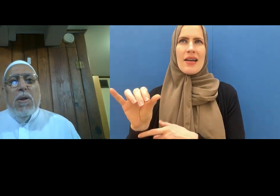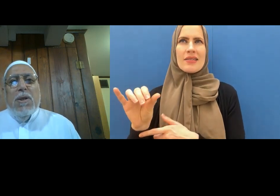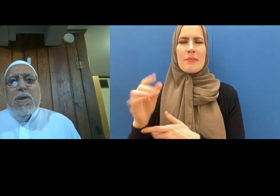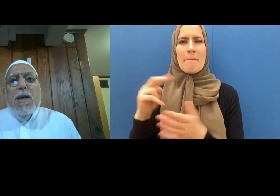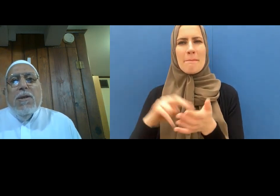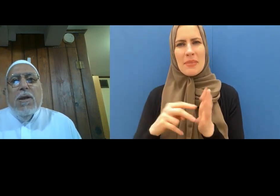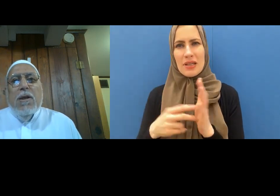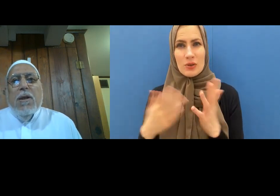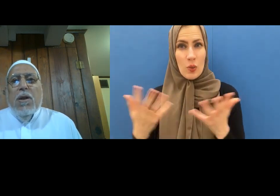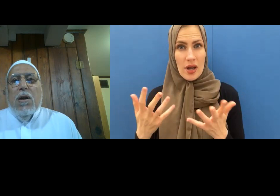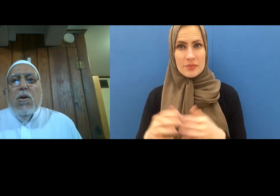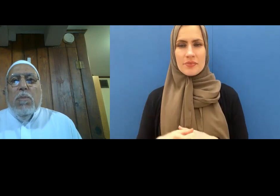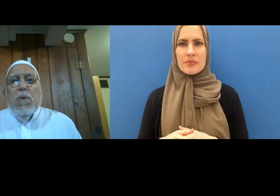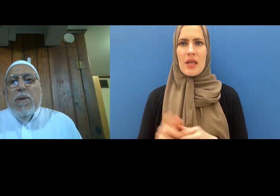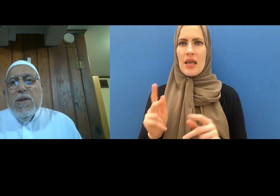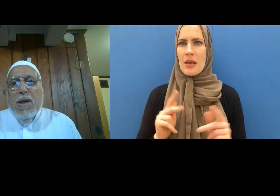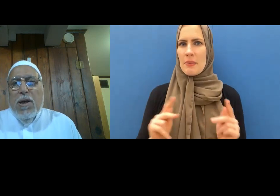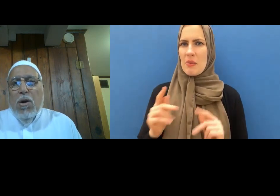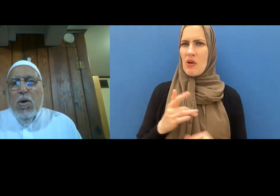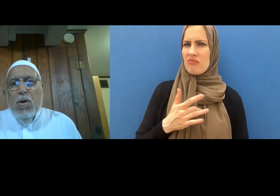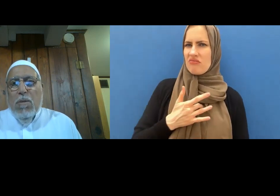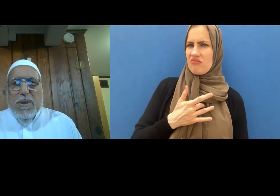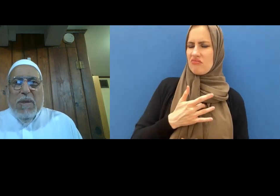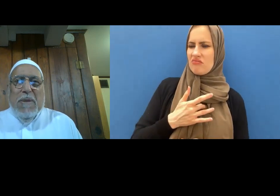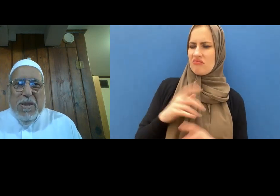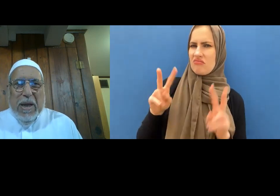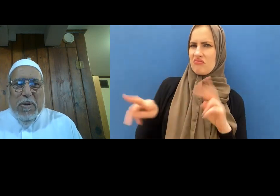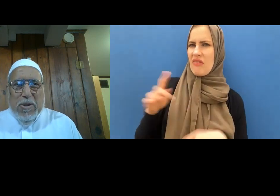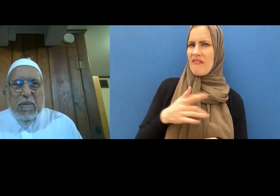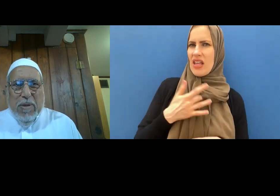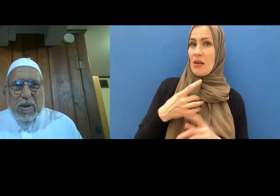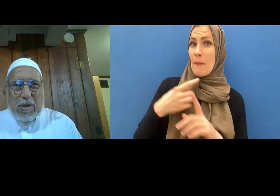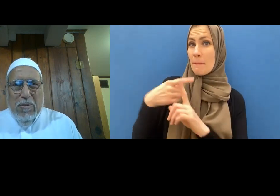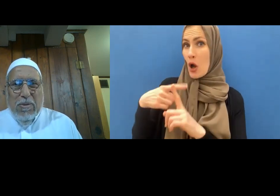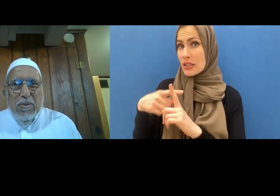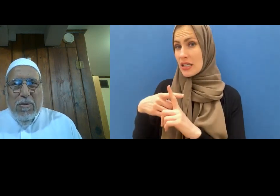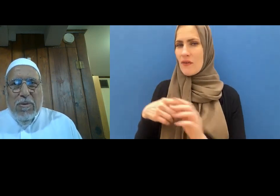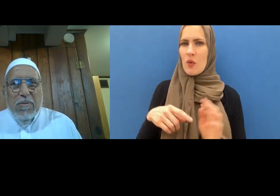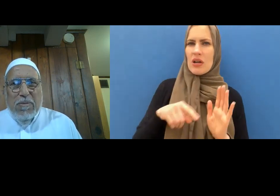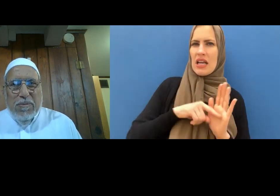people sensing either optimistic or pessimistic about something.